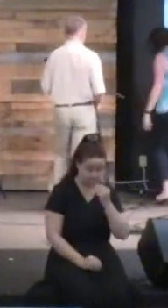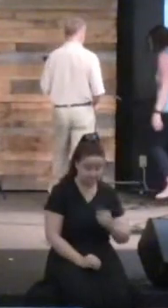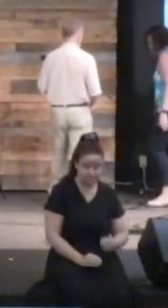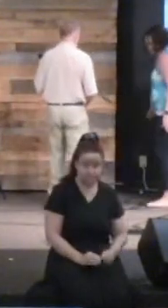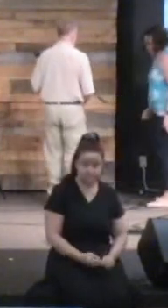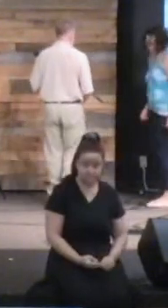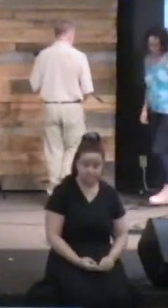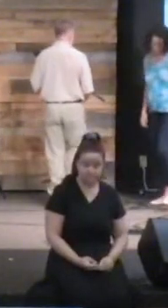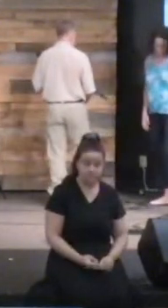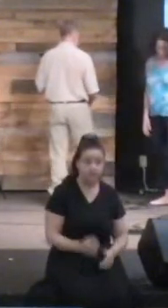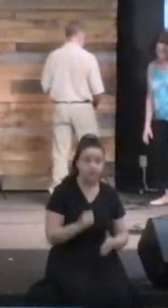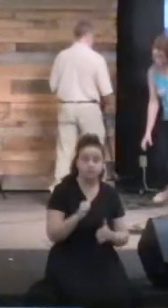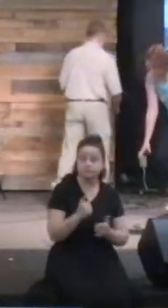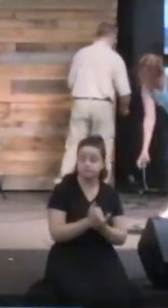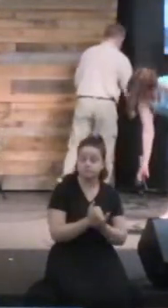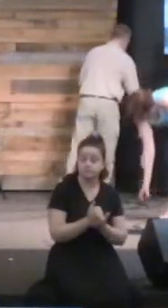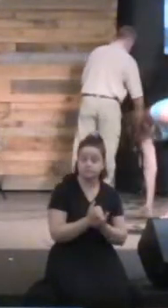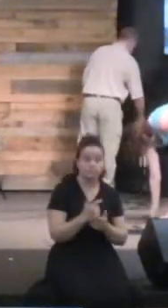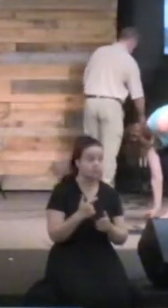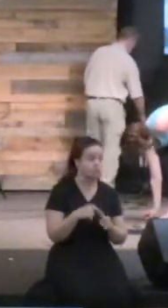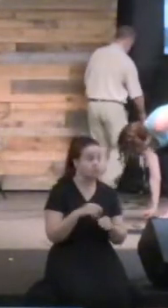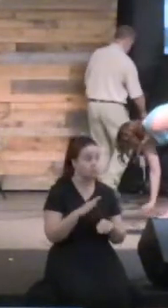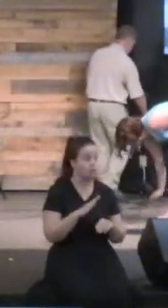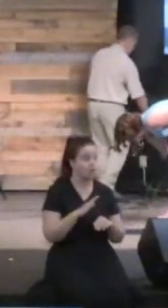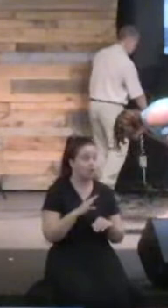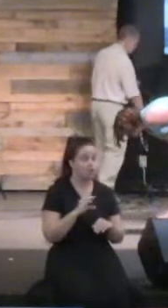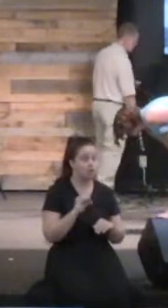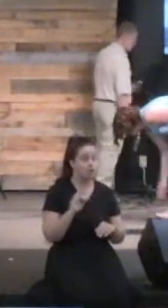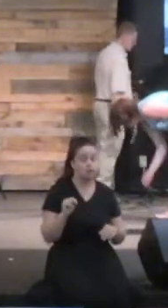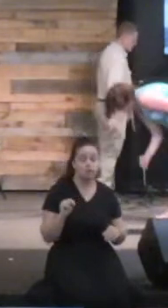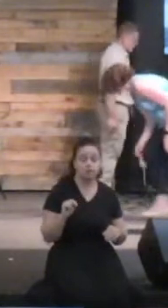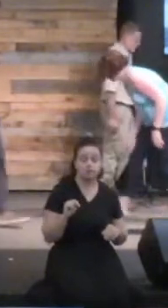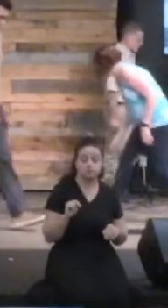amen are we on